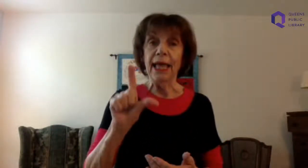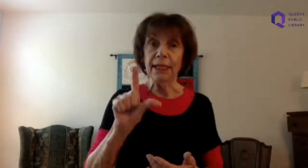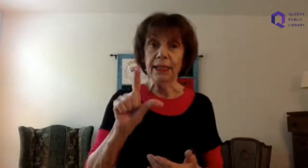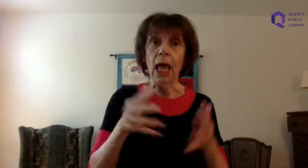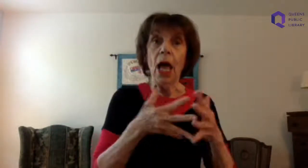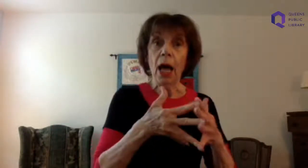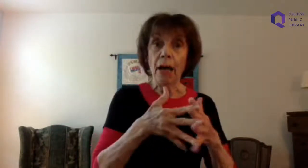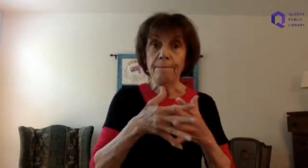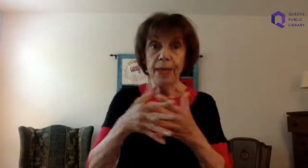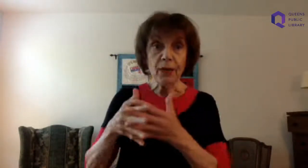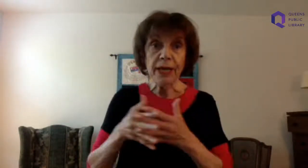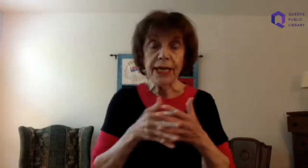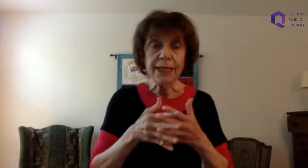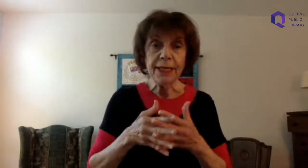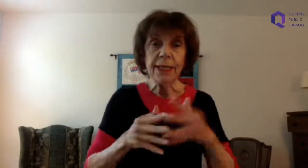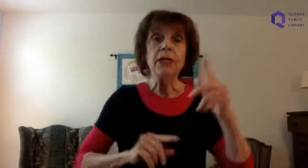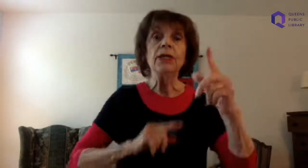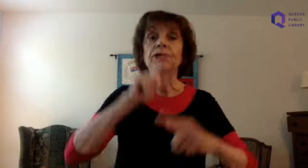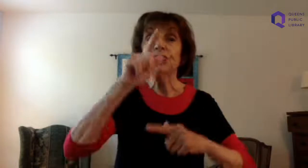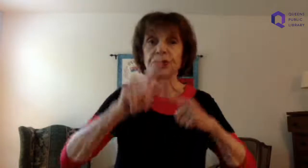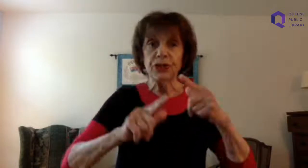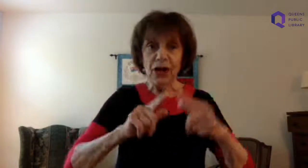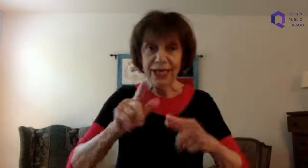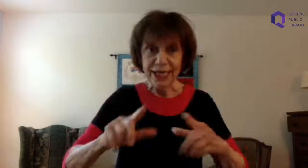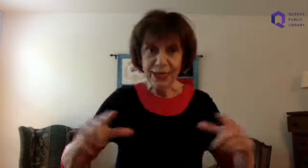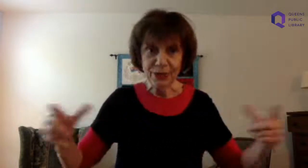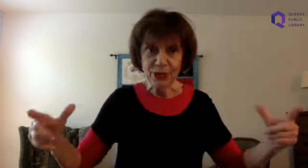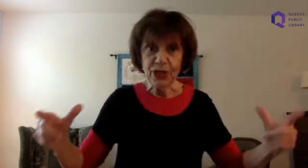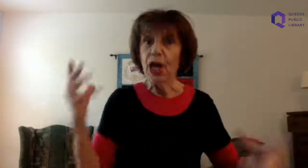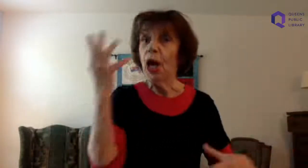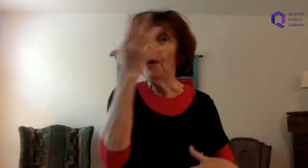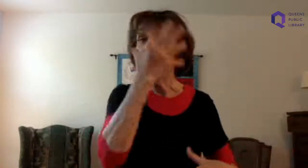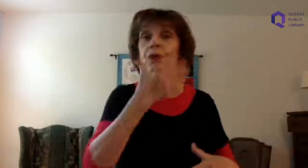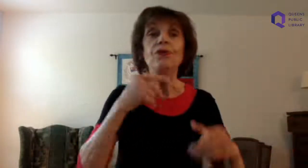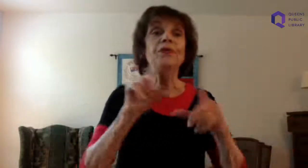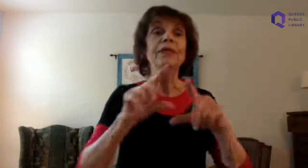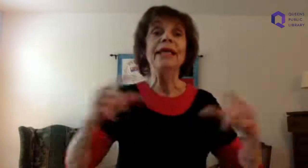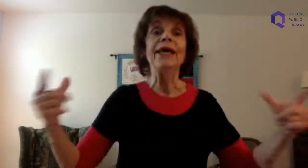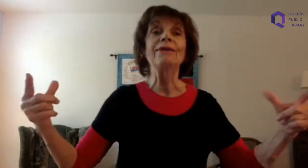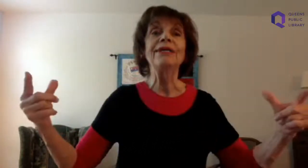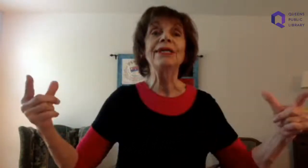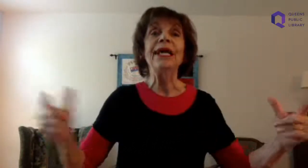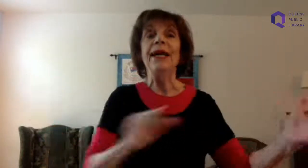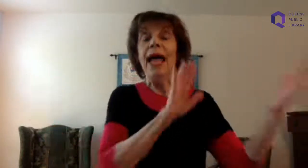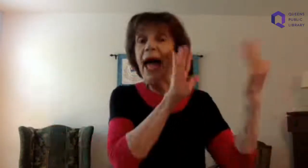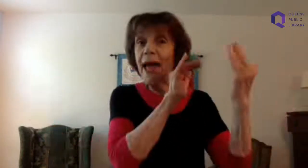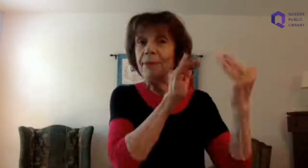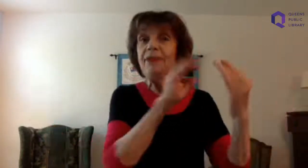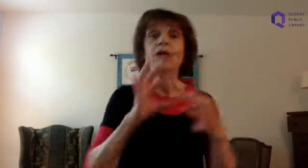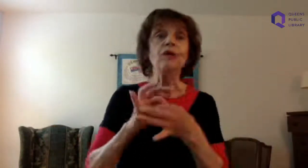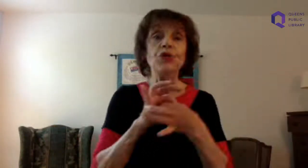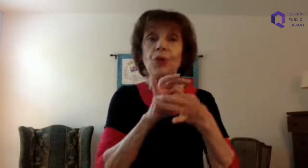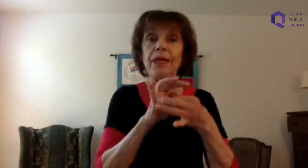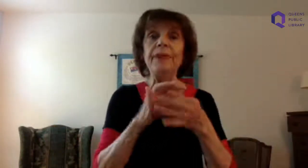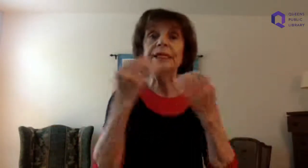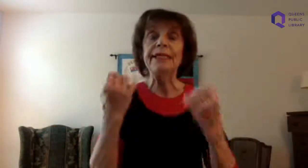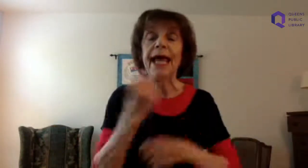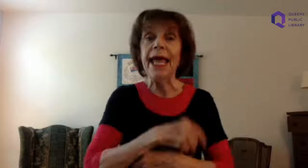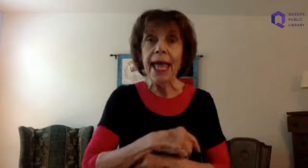ASL, American Sign Language, a beautiful language. Happy that you joined me today.